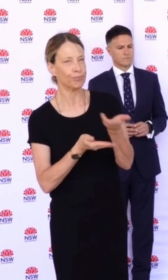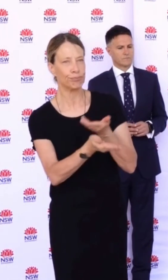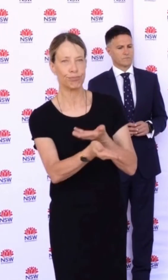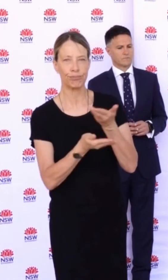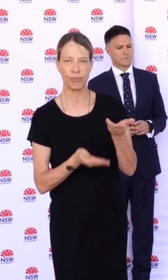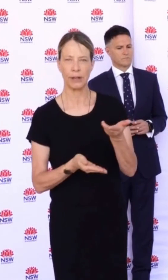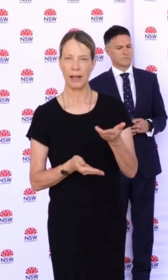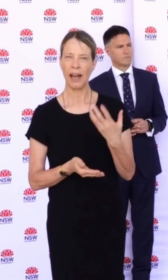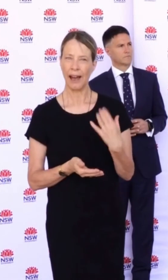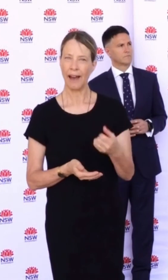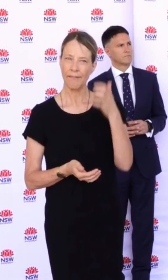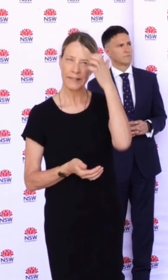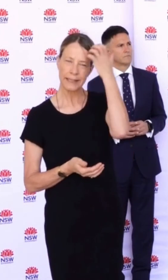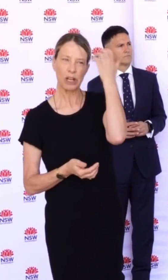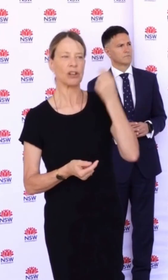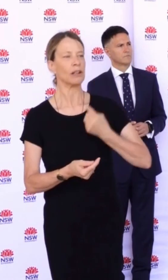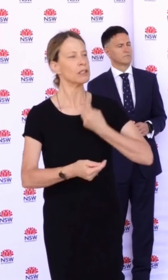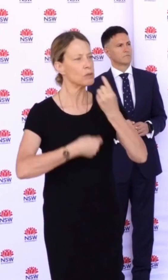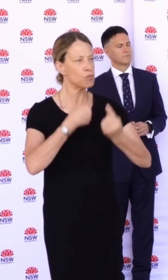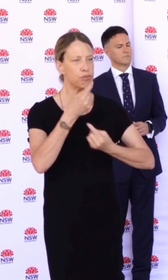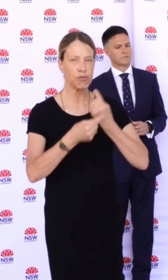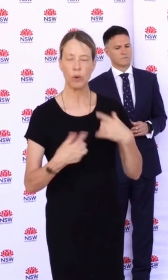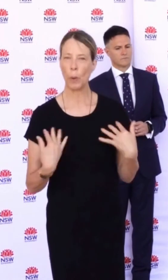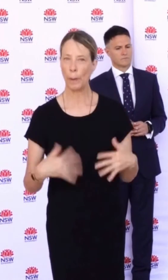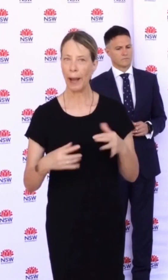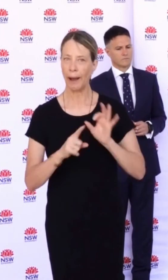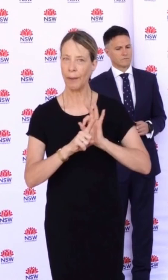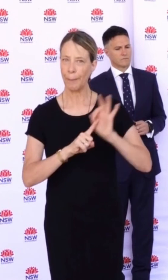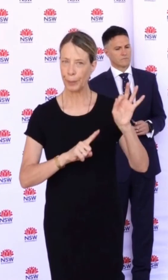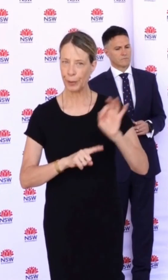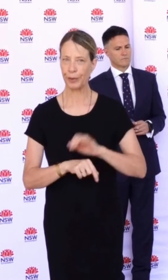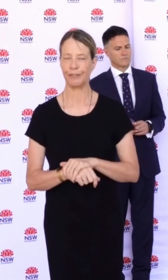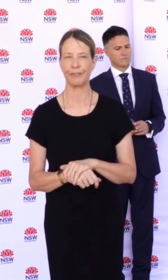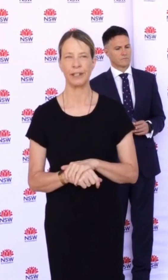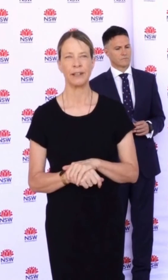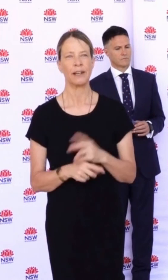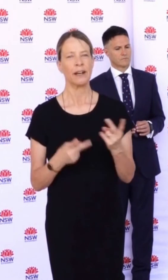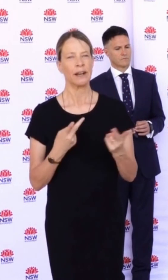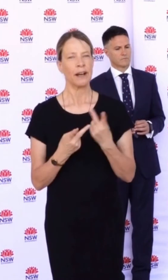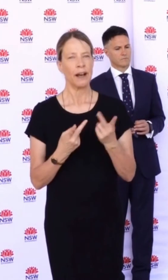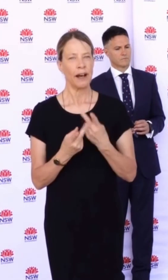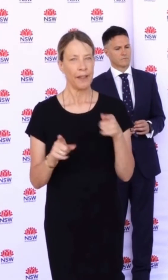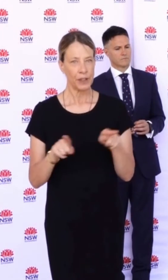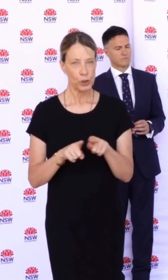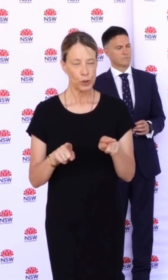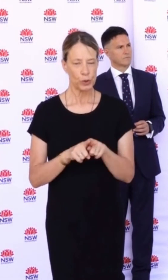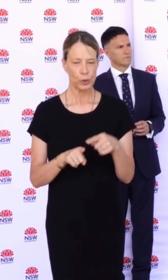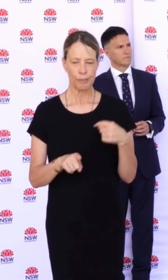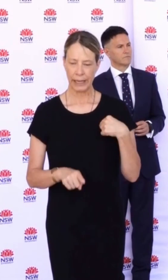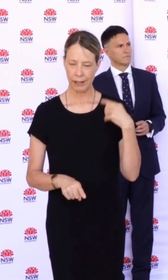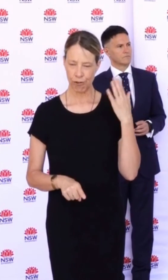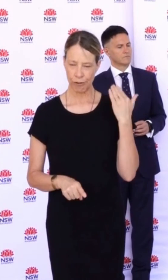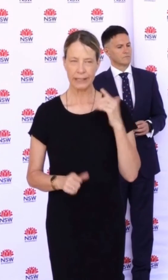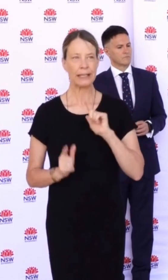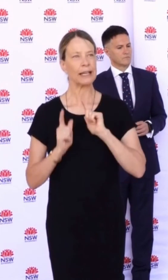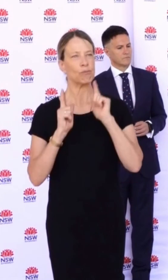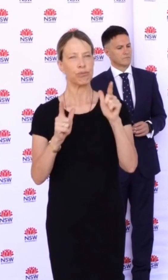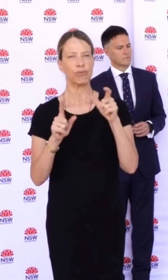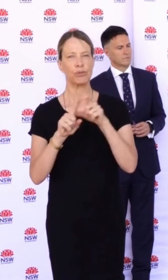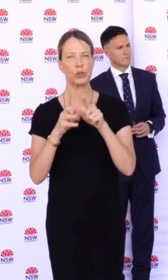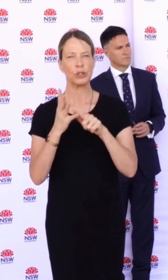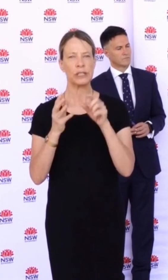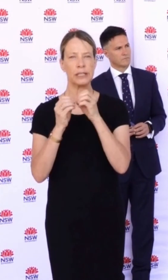Australia to get doctors particularly into very small communities. The opportunities that have grown out of telehealth and virtual health